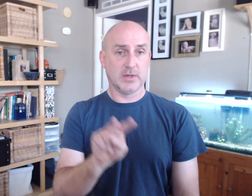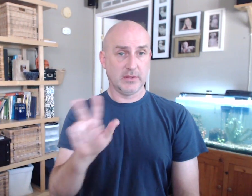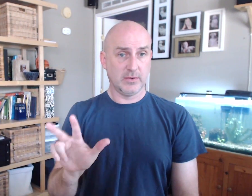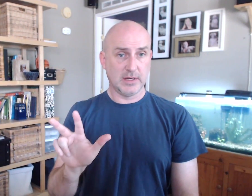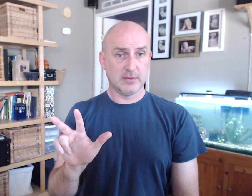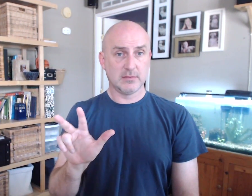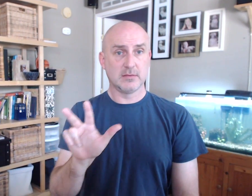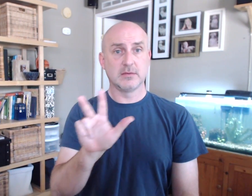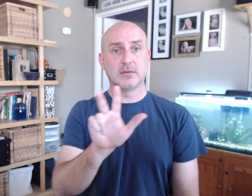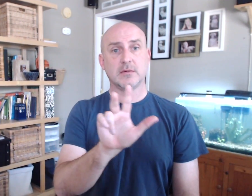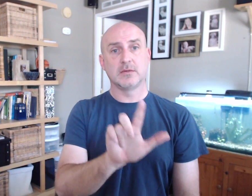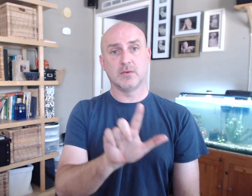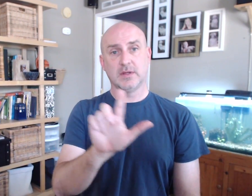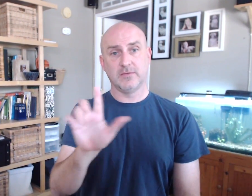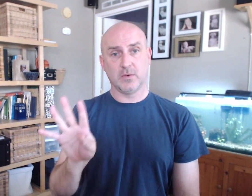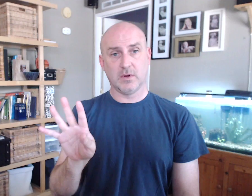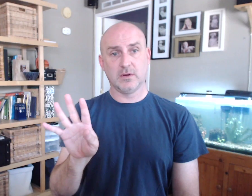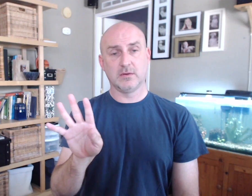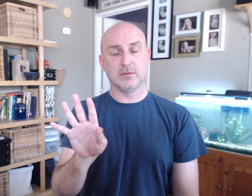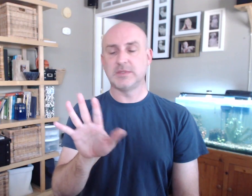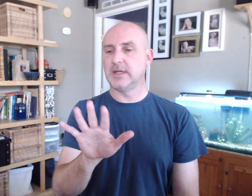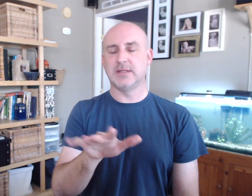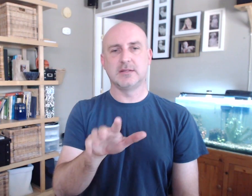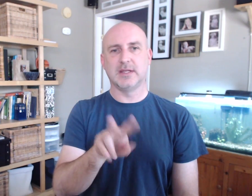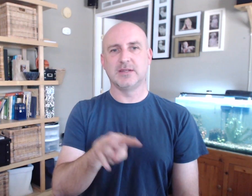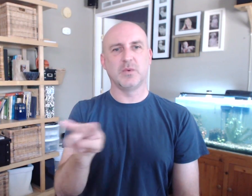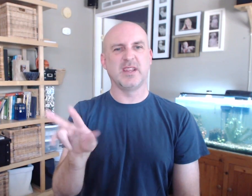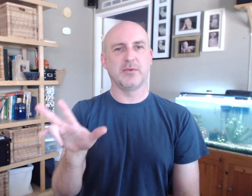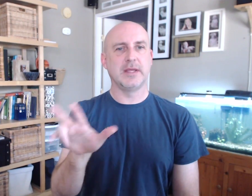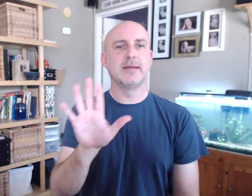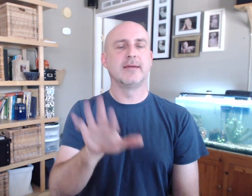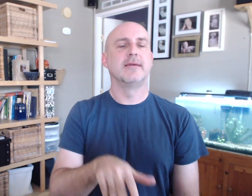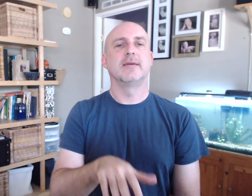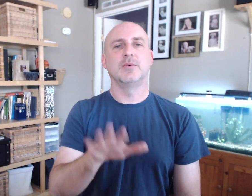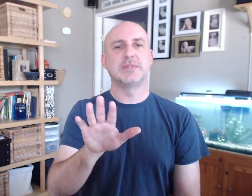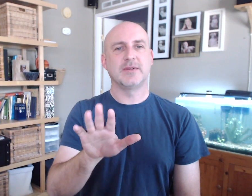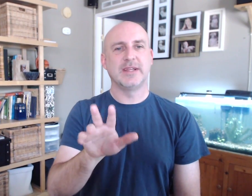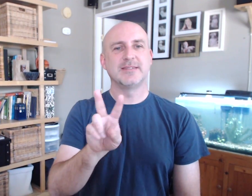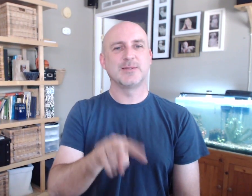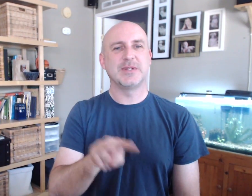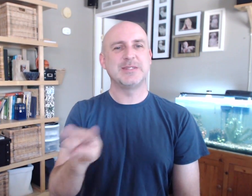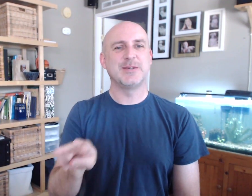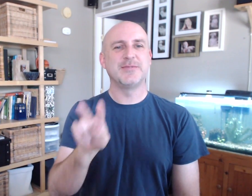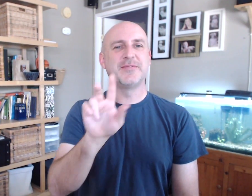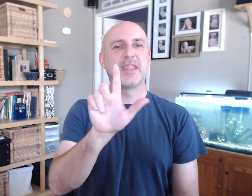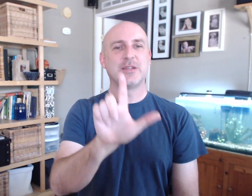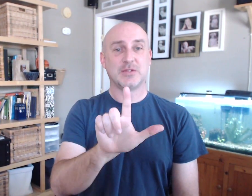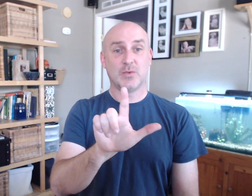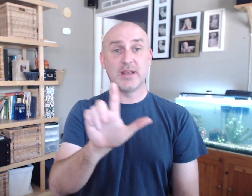23, 24. Oops, see, I did 23. Oops, sorry. 22,